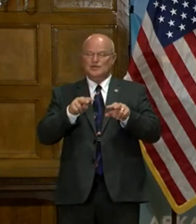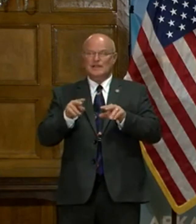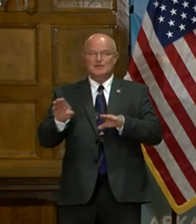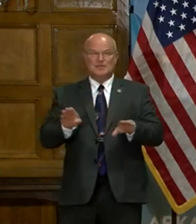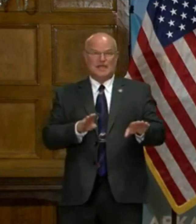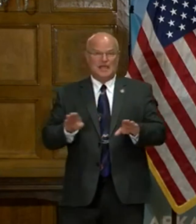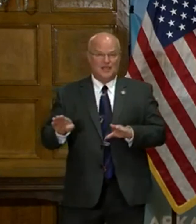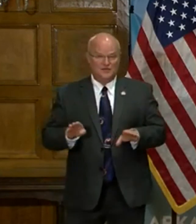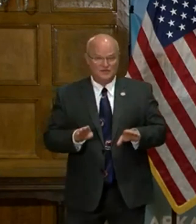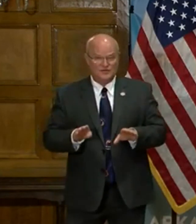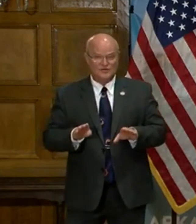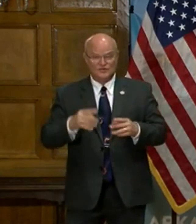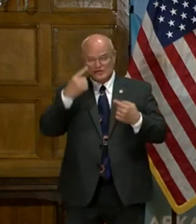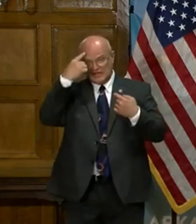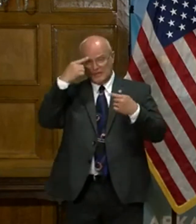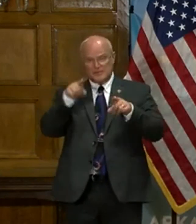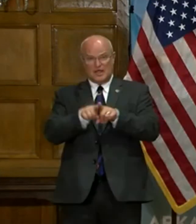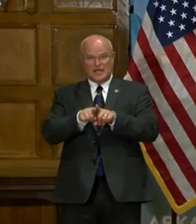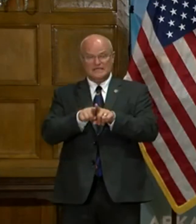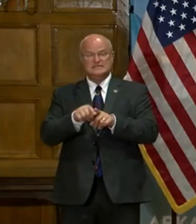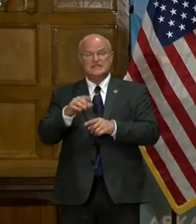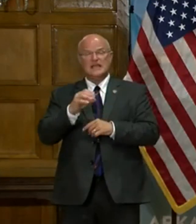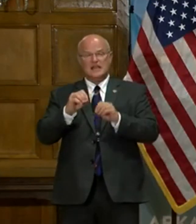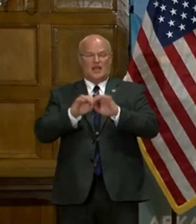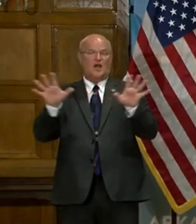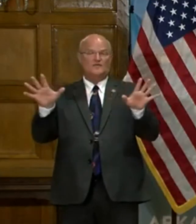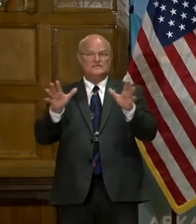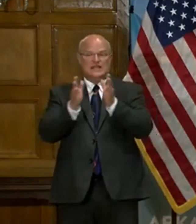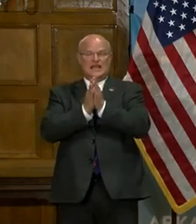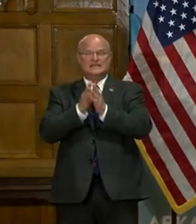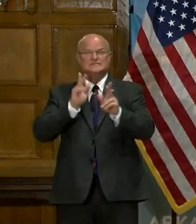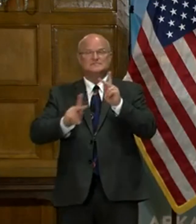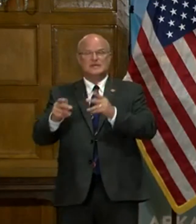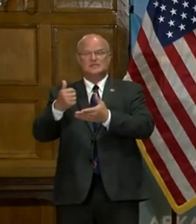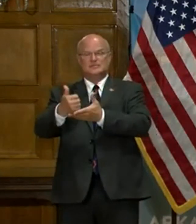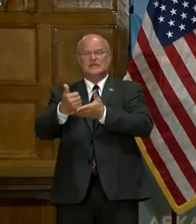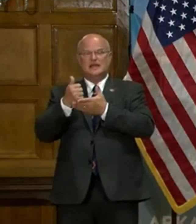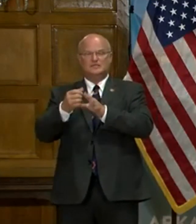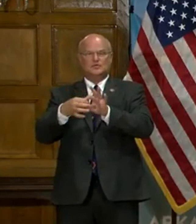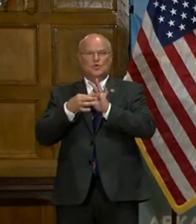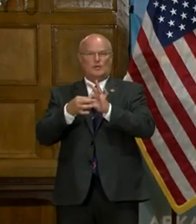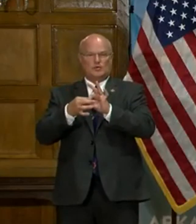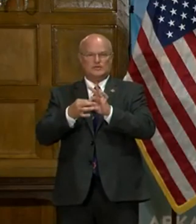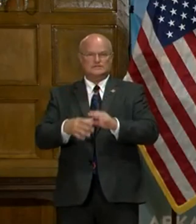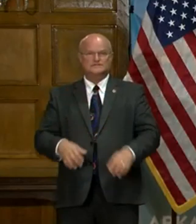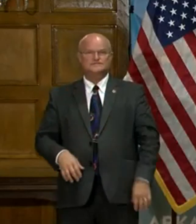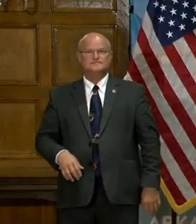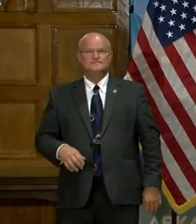at behavior, we're looking at compliance, and obviously asking for everyone's cooperation there.